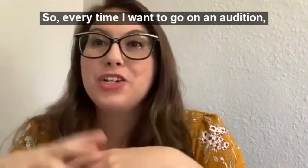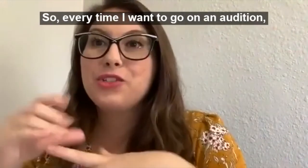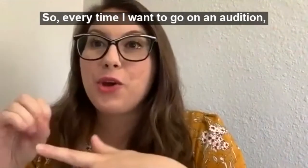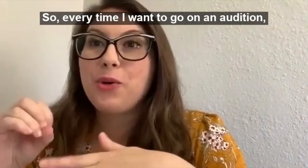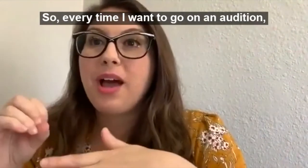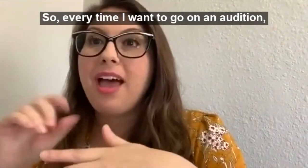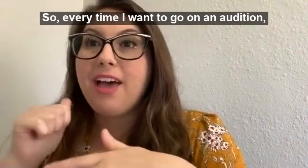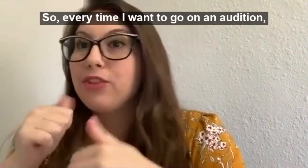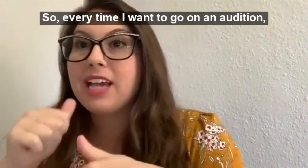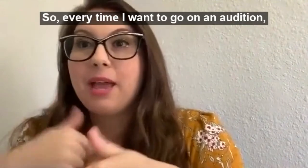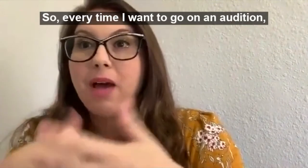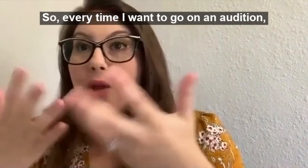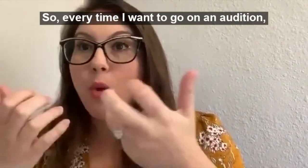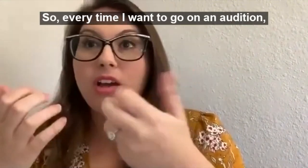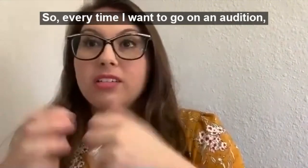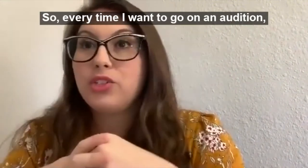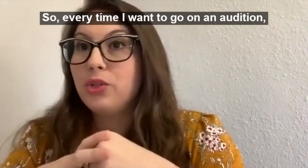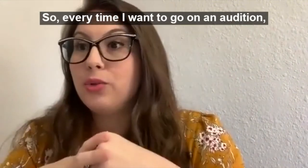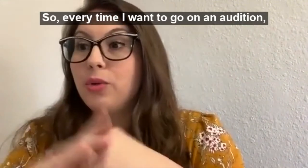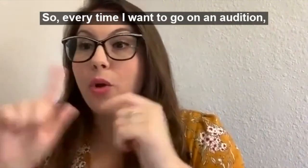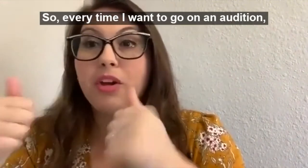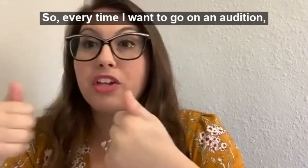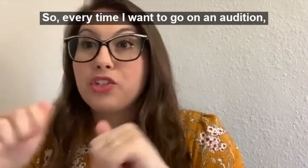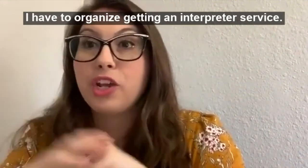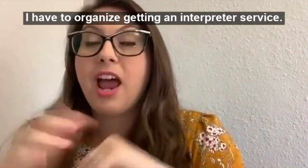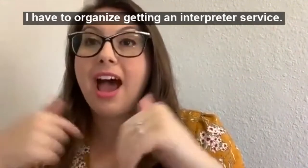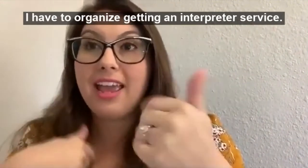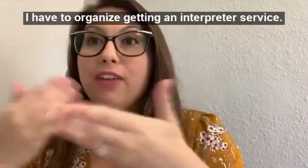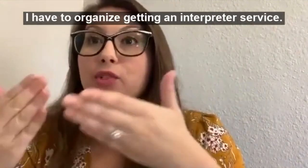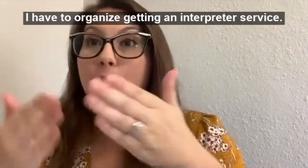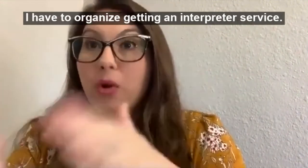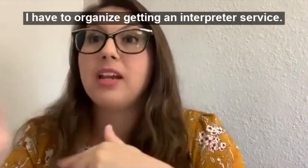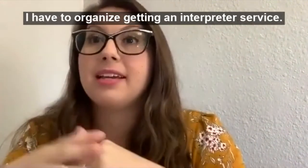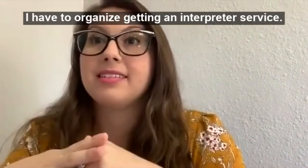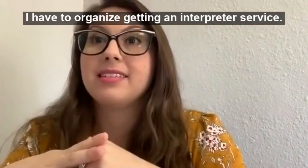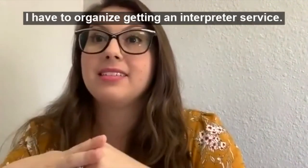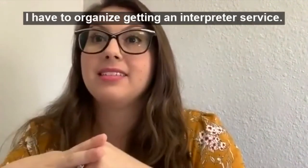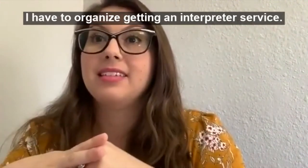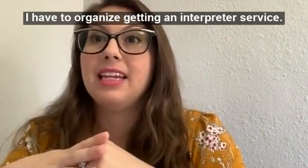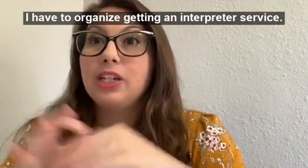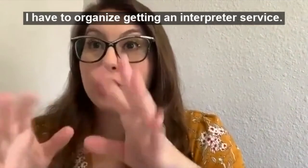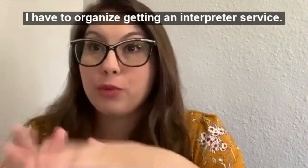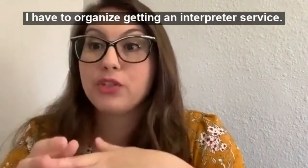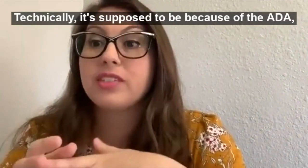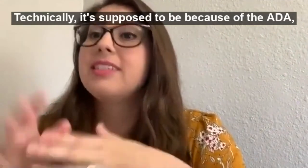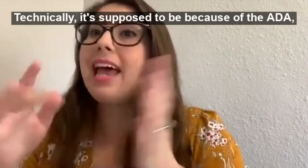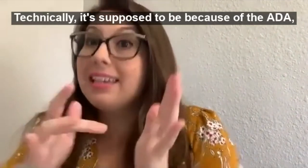So every time I want to go on an audition, I have to organize getting an interpreter. So